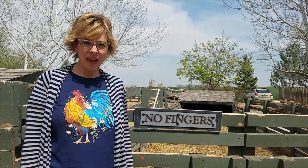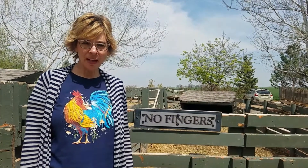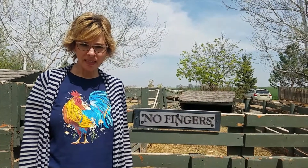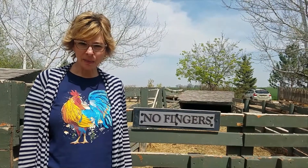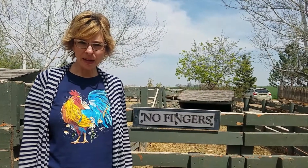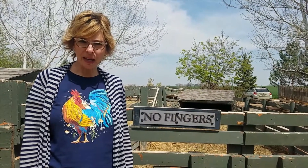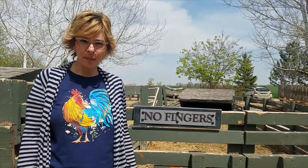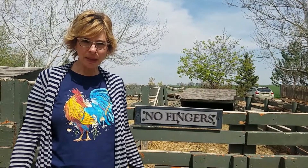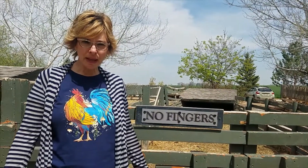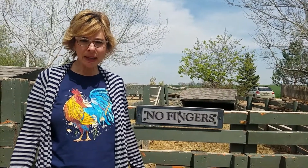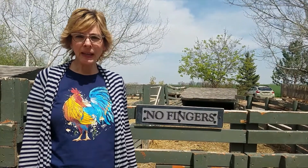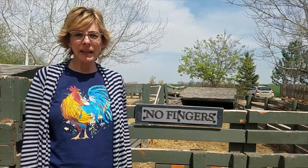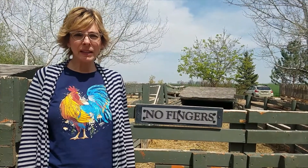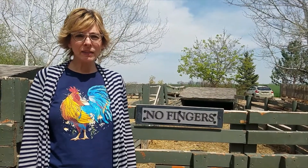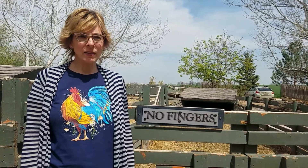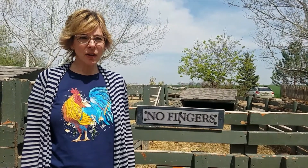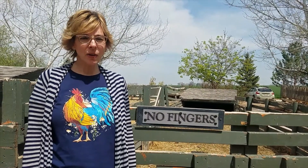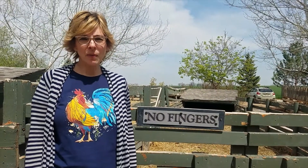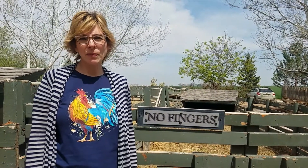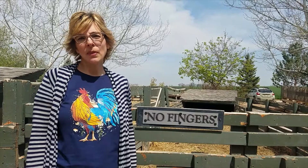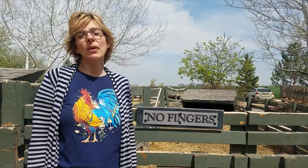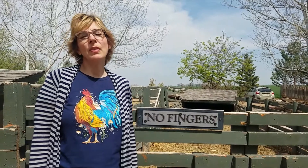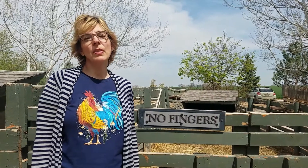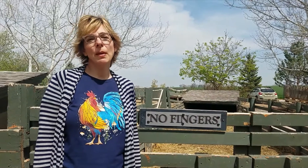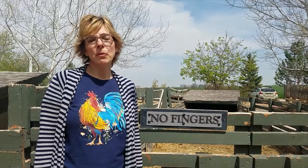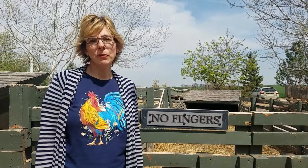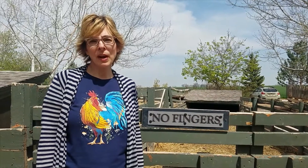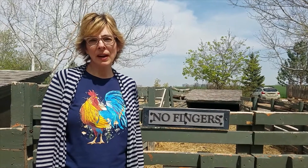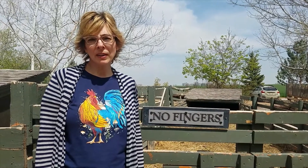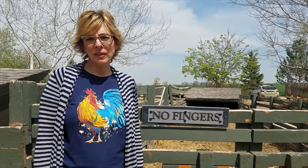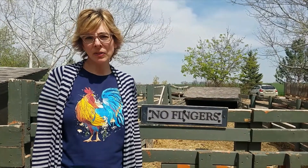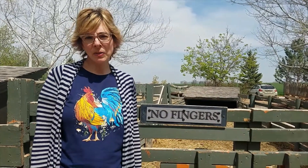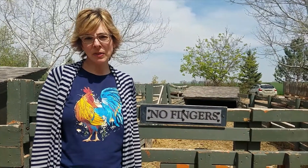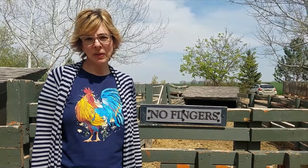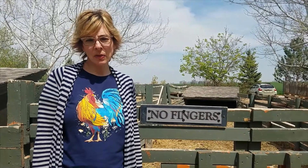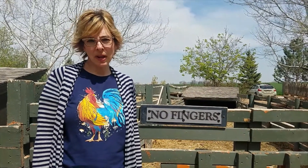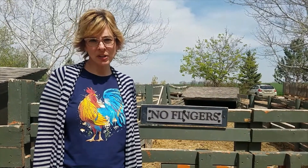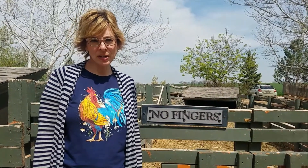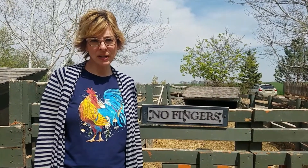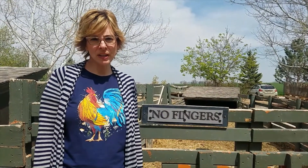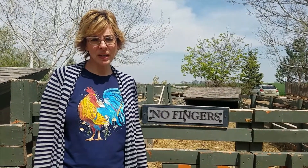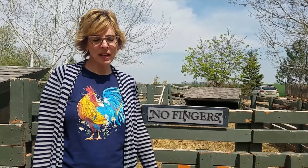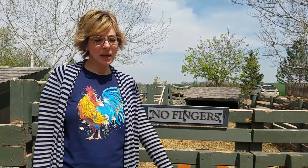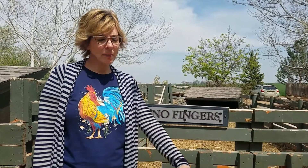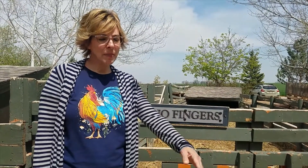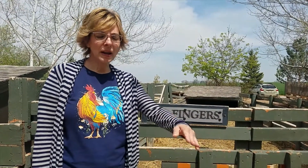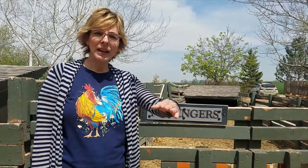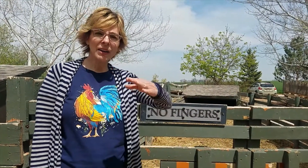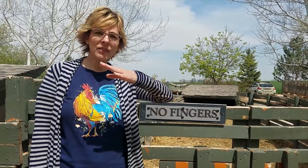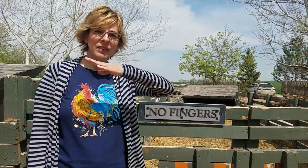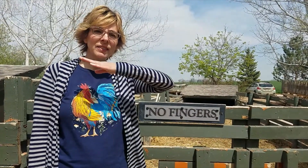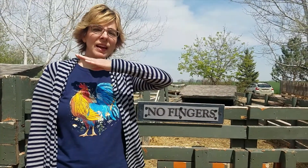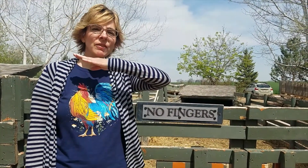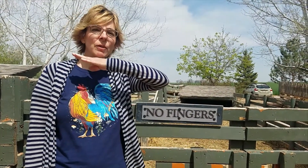They were getting big, so they moved on to a different location. But here's the sign for